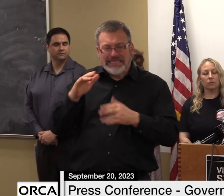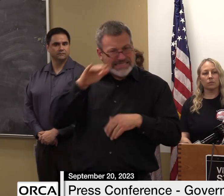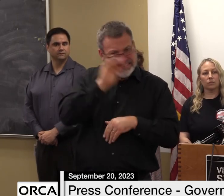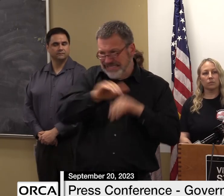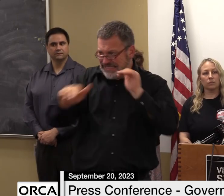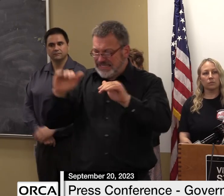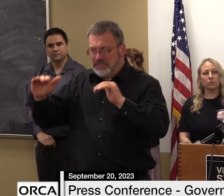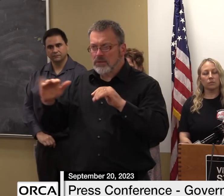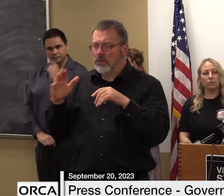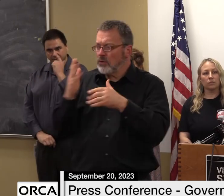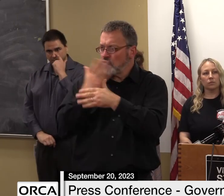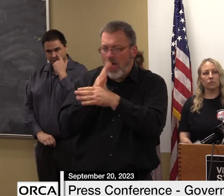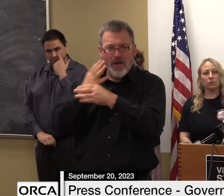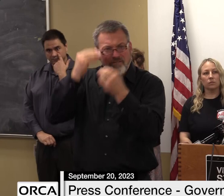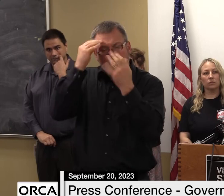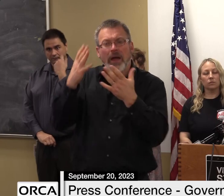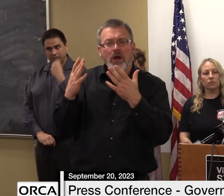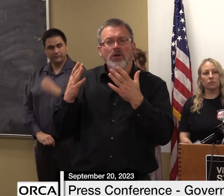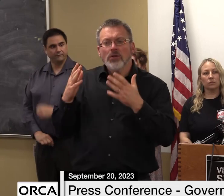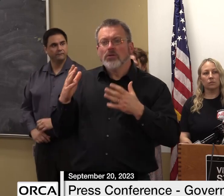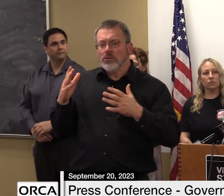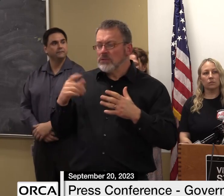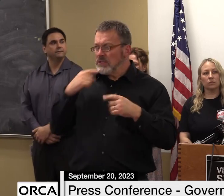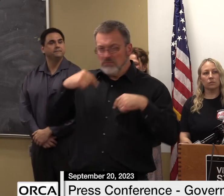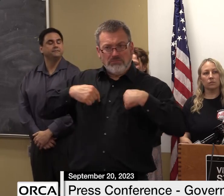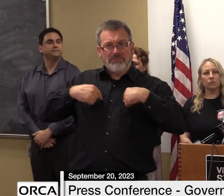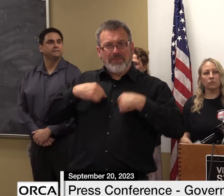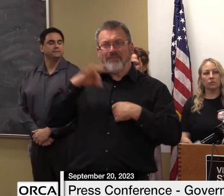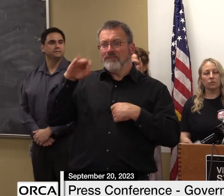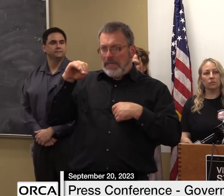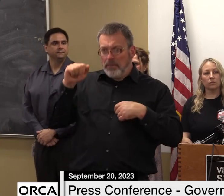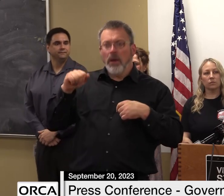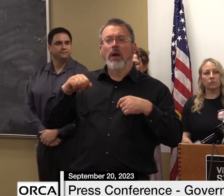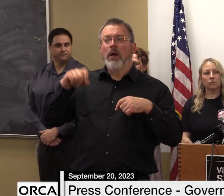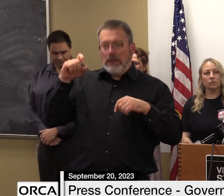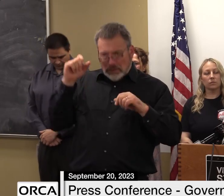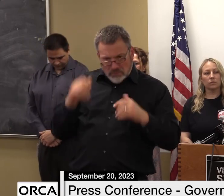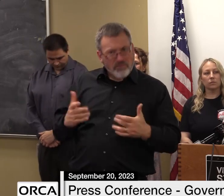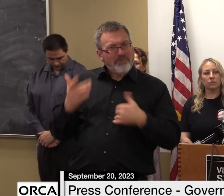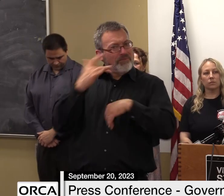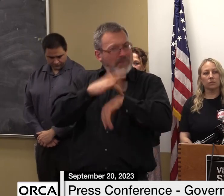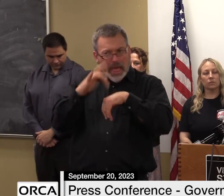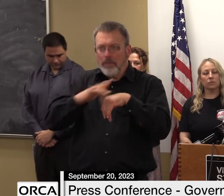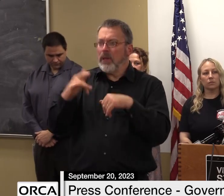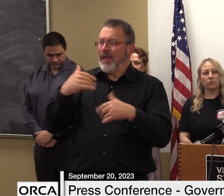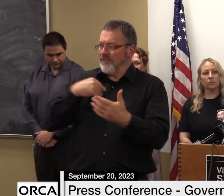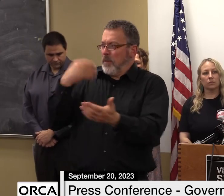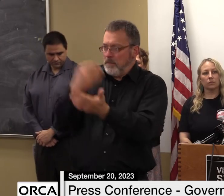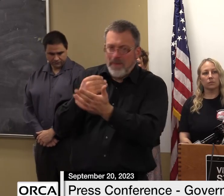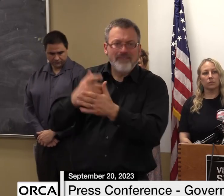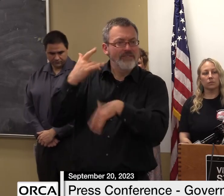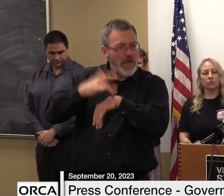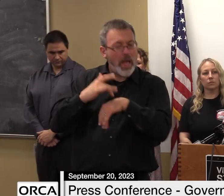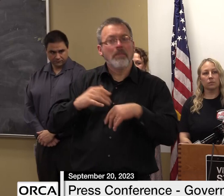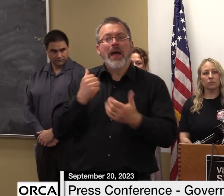to approach FEMA and get the assistance that they, you know, that is available for them, we'd be grateful for. So with that, thank you so